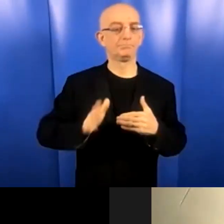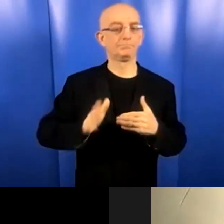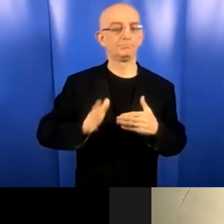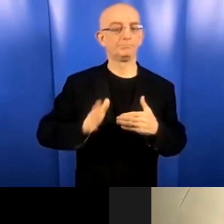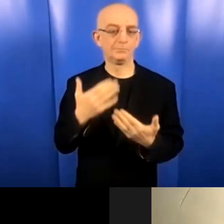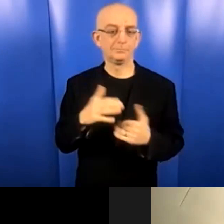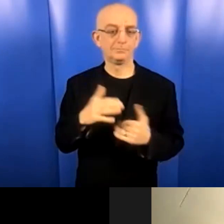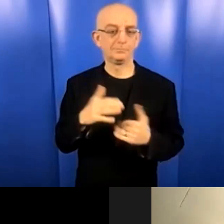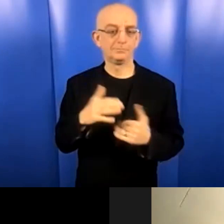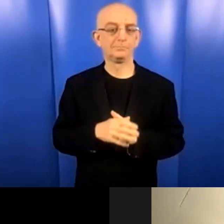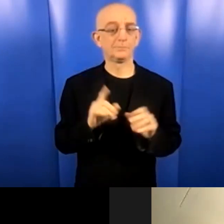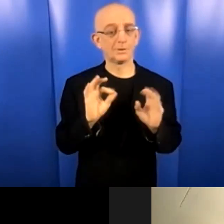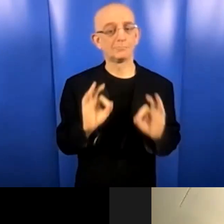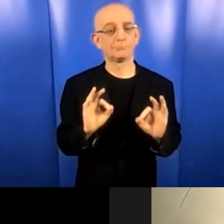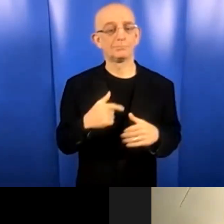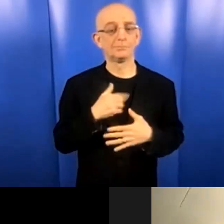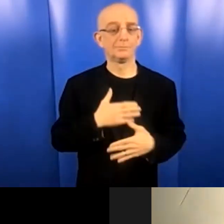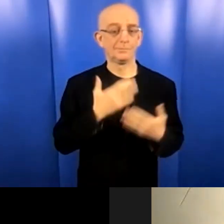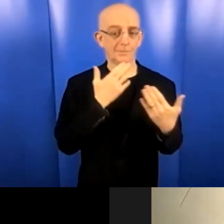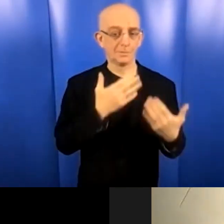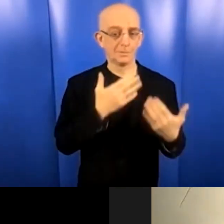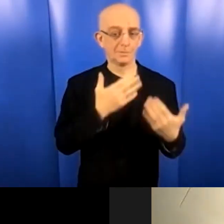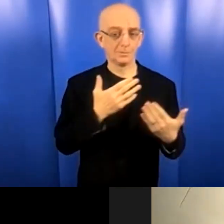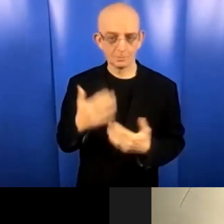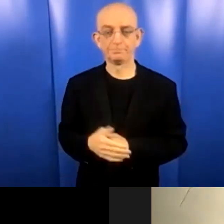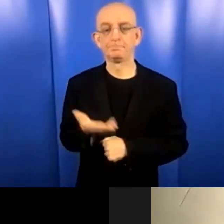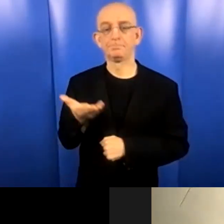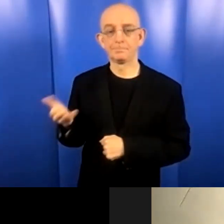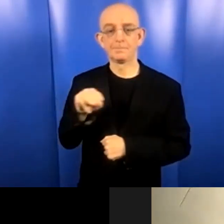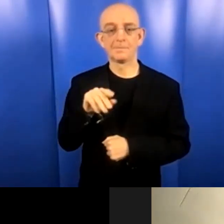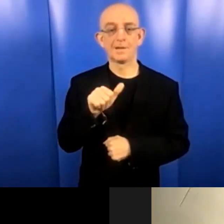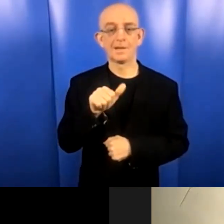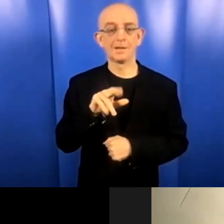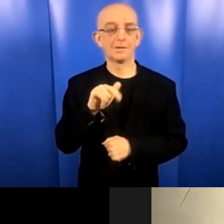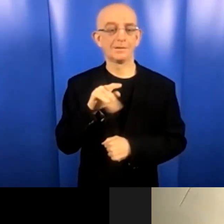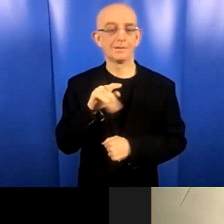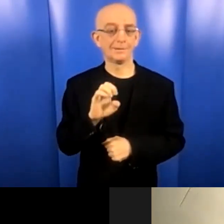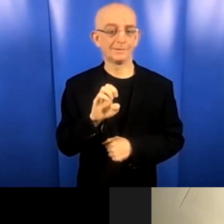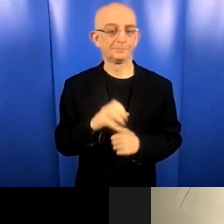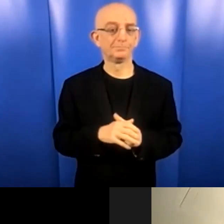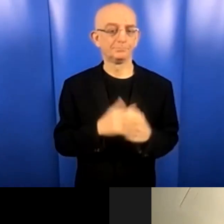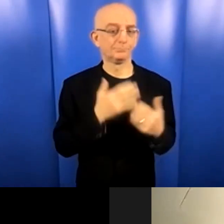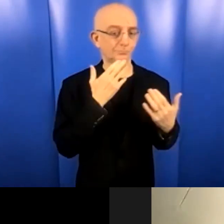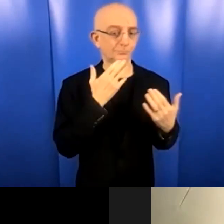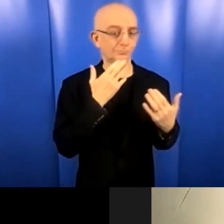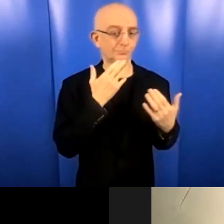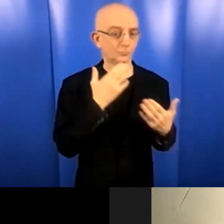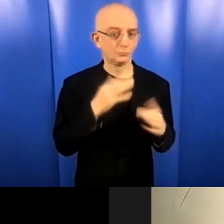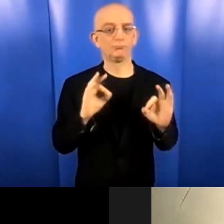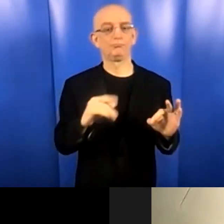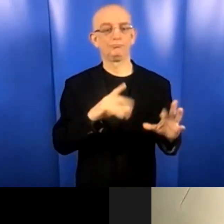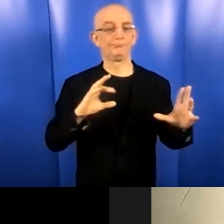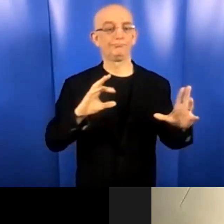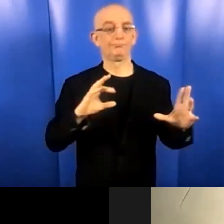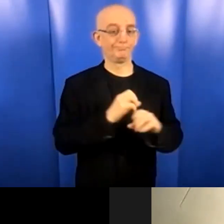me. Thanks a lot, Jazz. So after this great summary, all that is left for me is